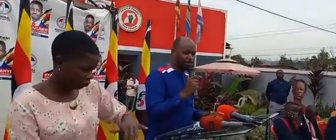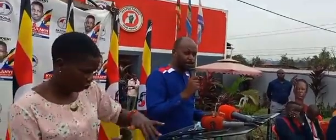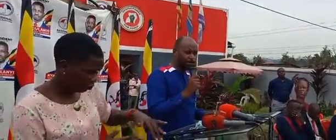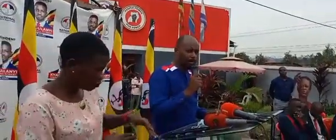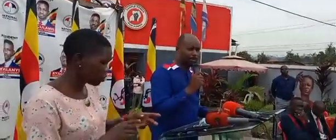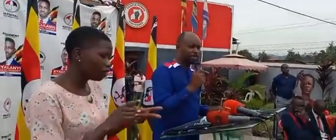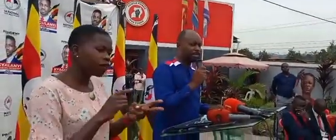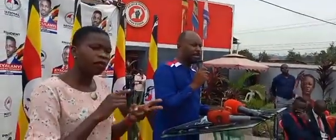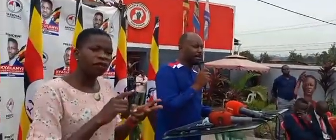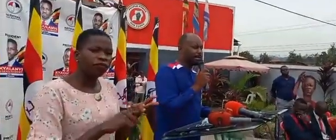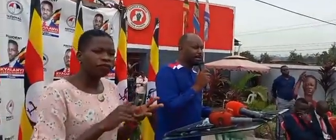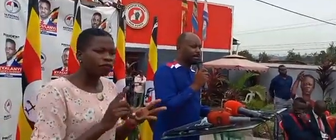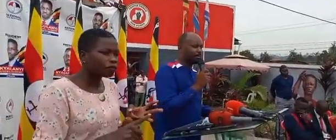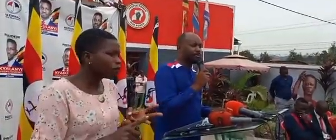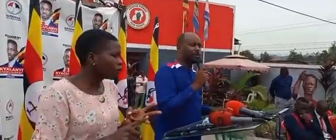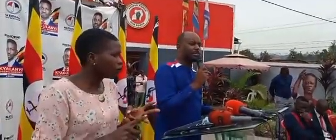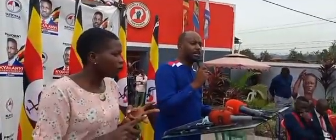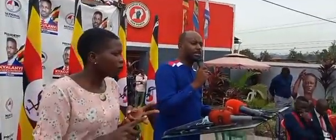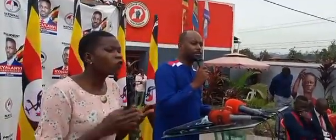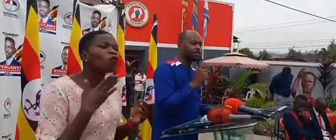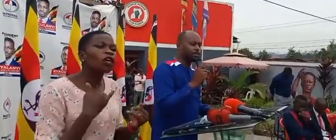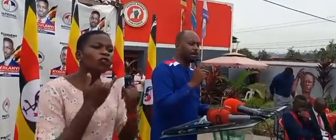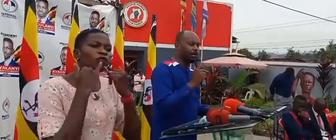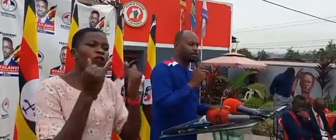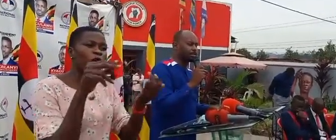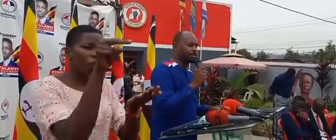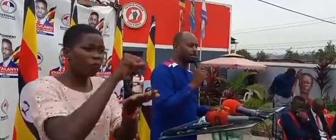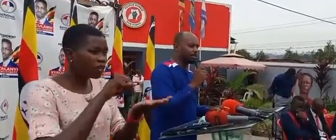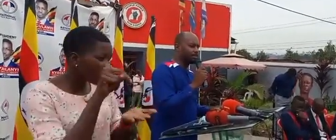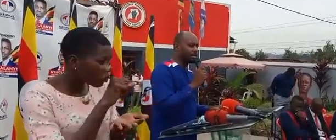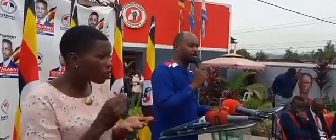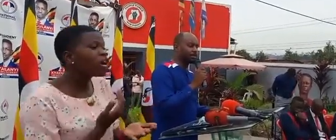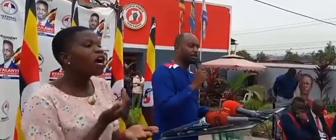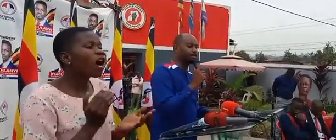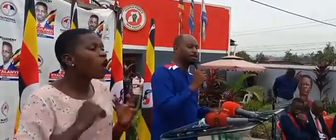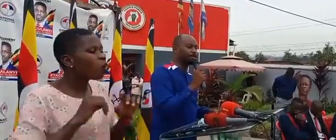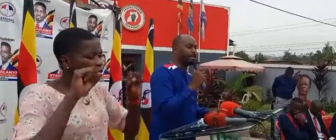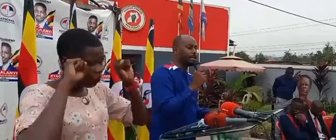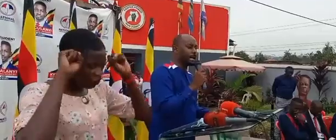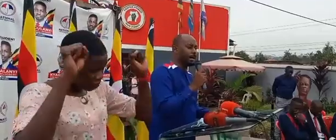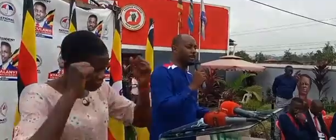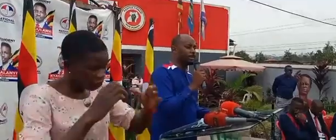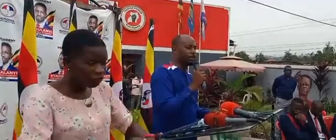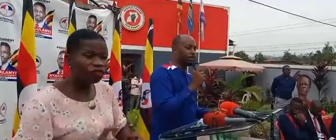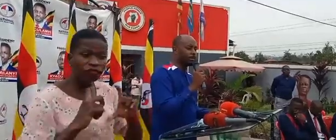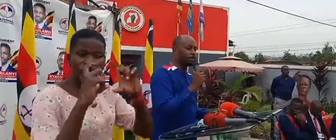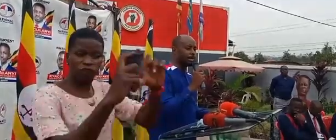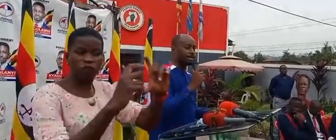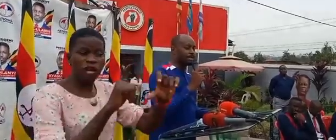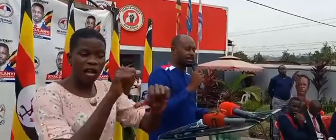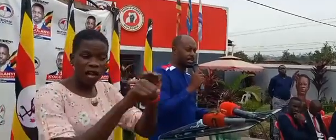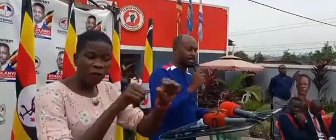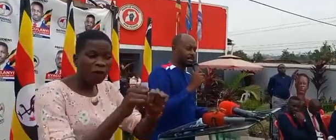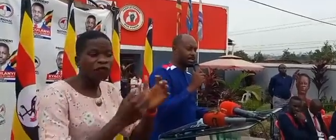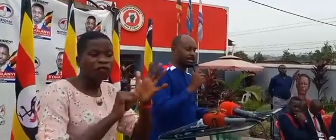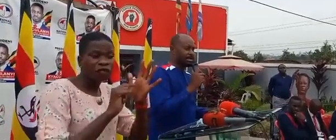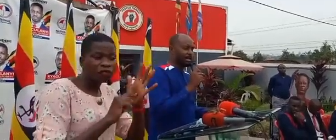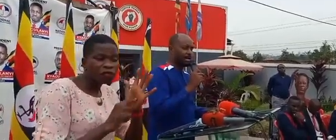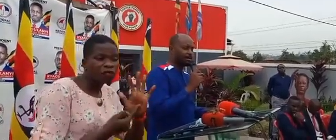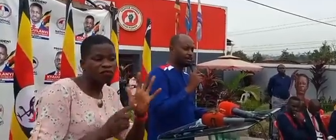point I want to talk about is to inform the nation. Our president did put out a statement about the conditions at